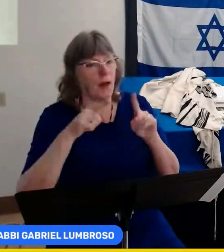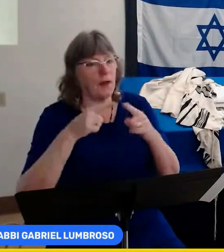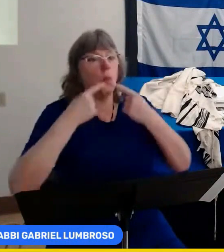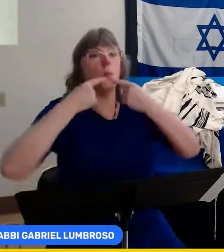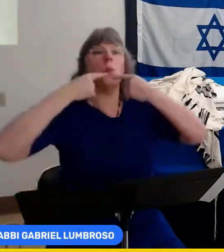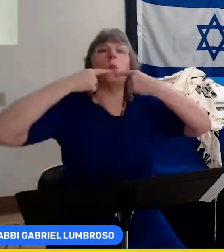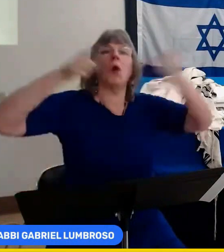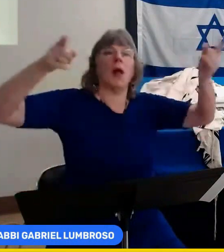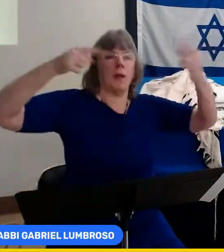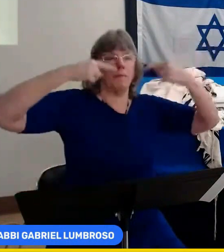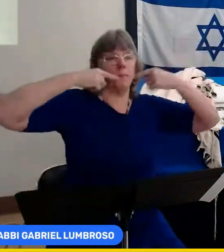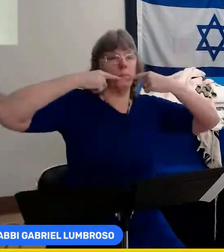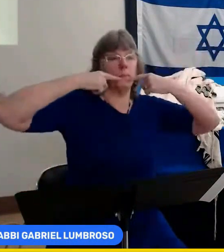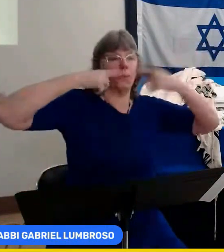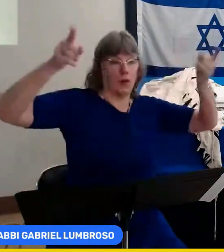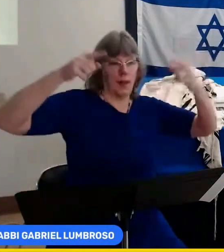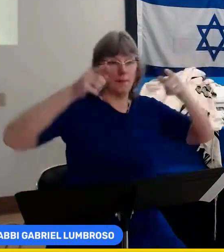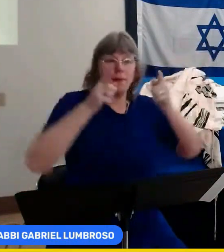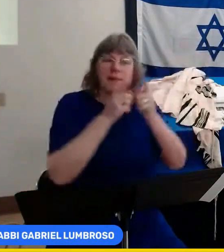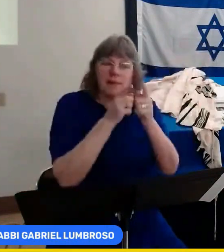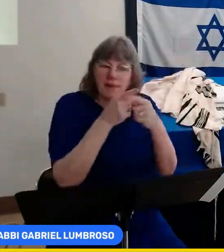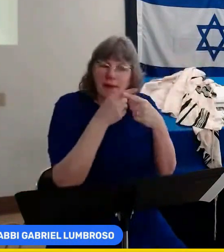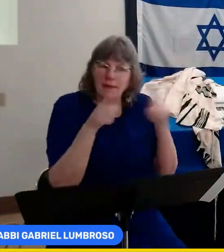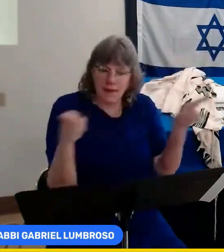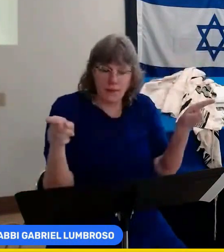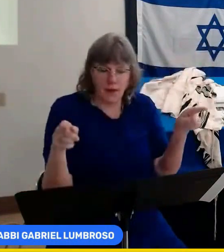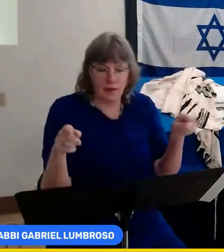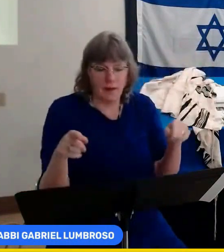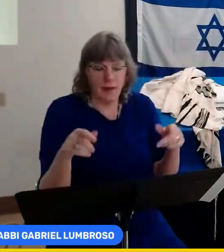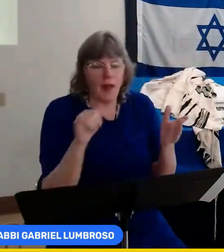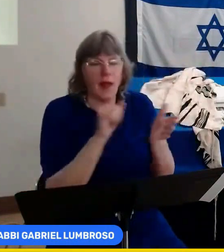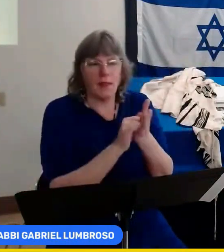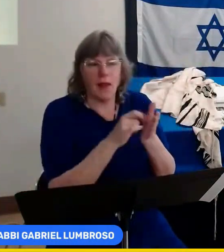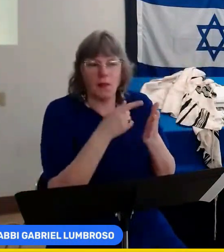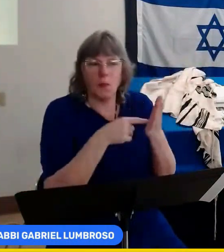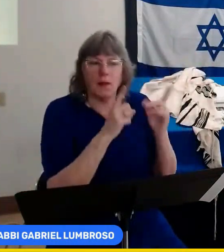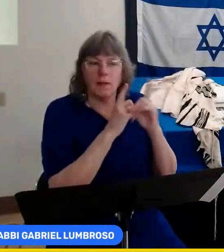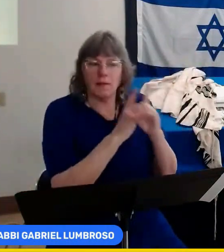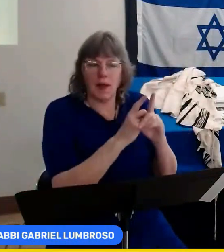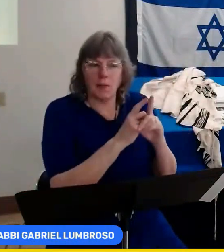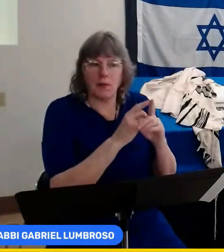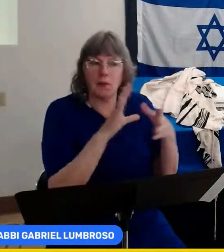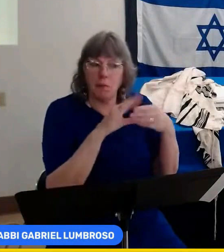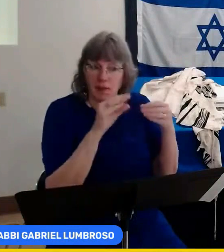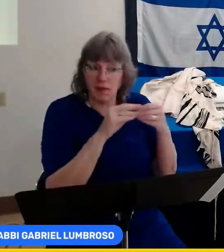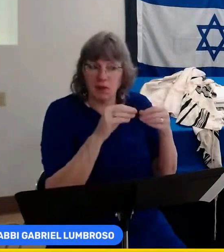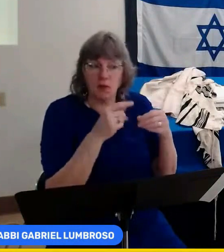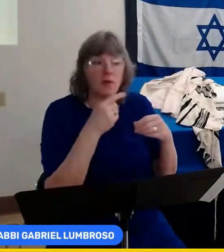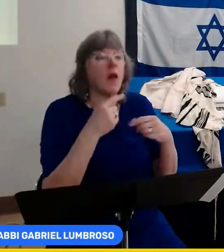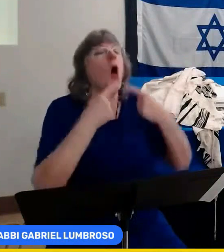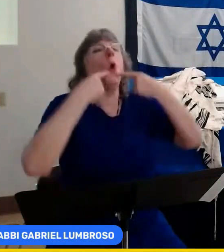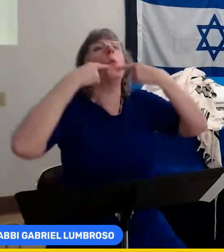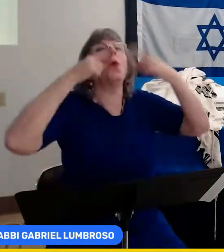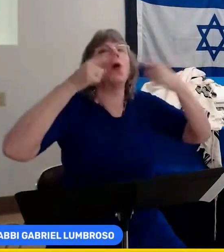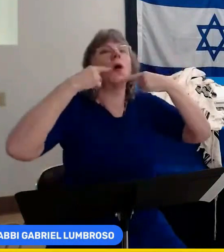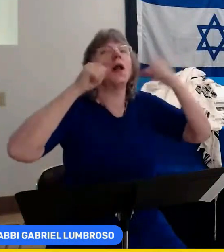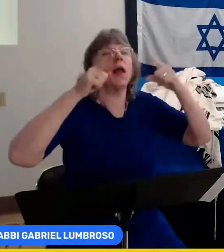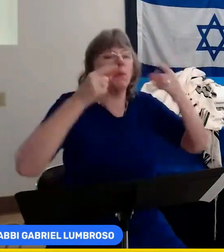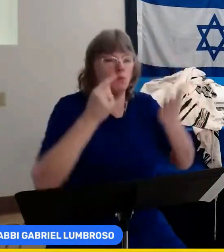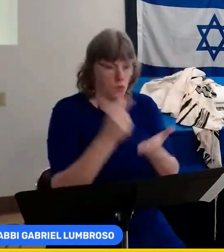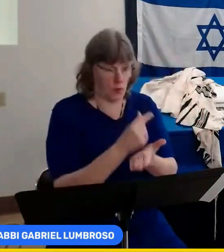of the kingdom. That's what those disciples were given as a message. Proclaim the words of the kingdom.